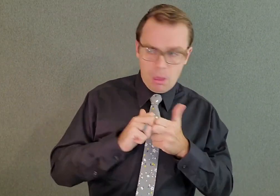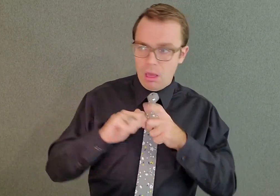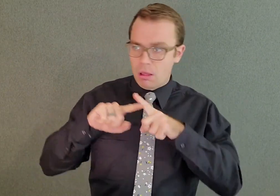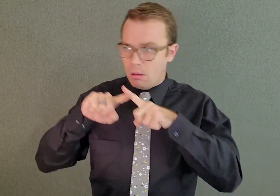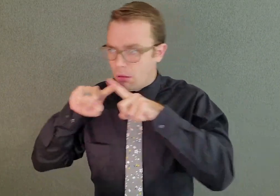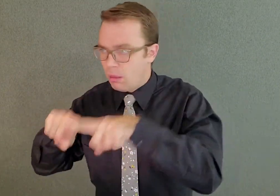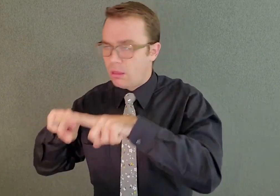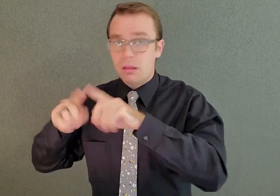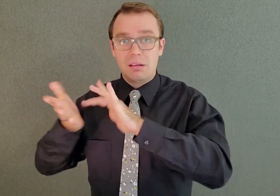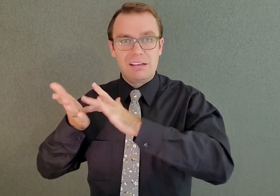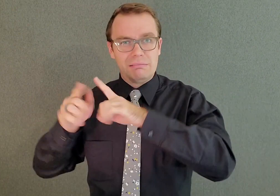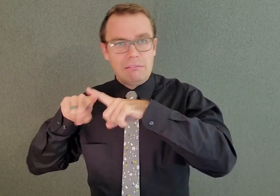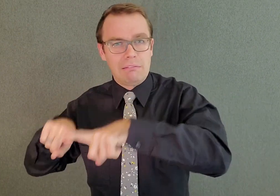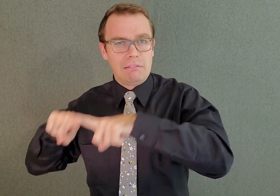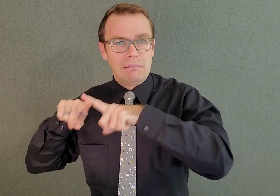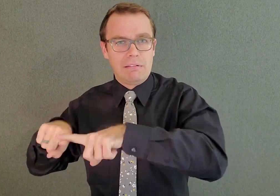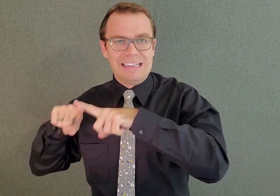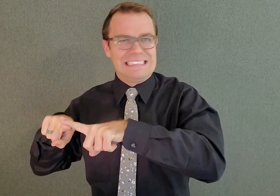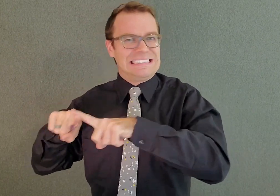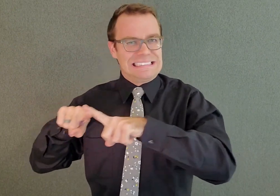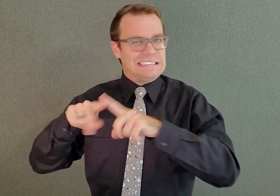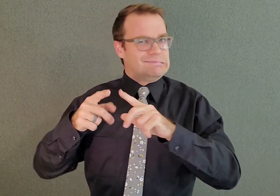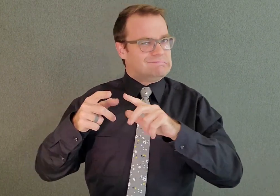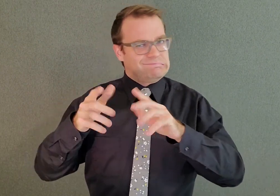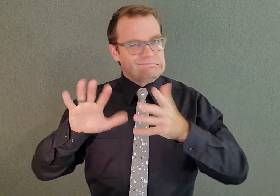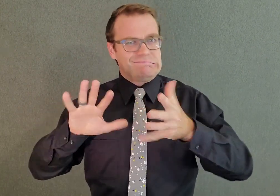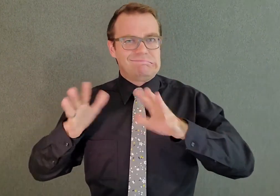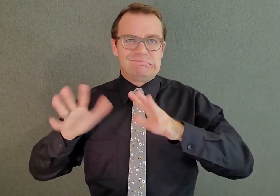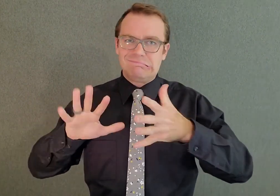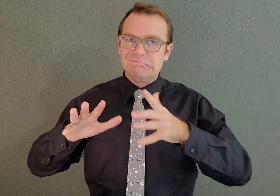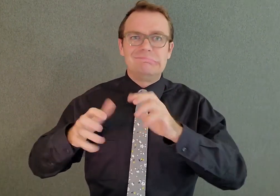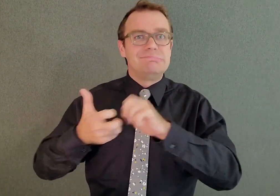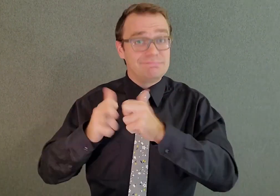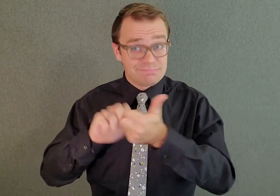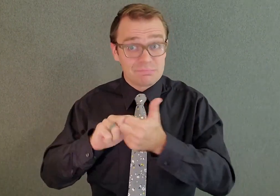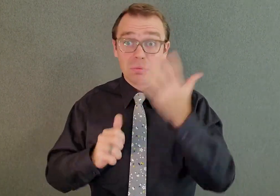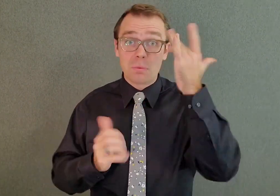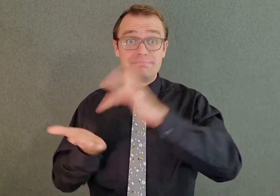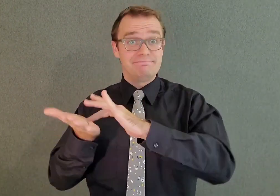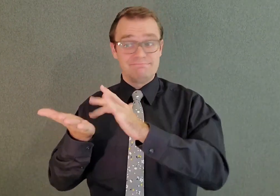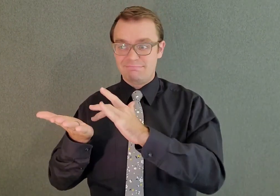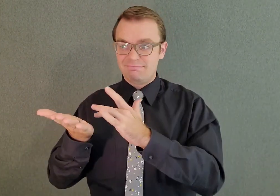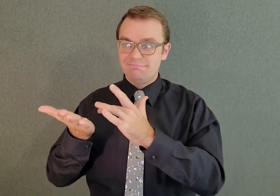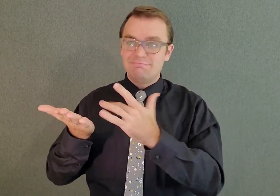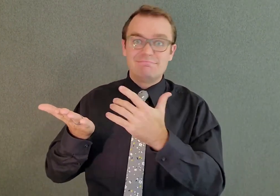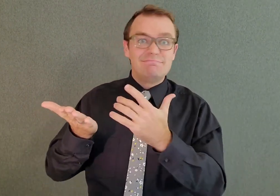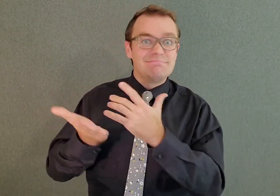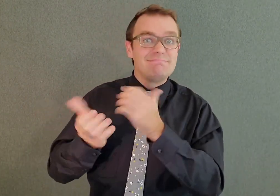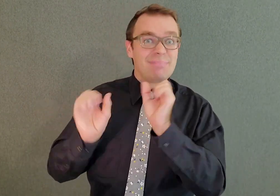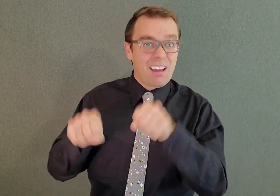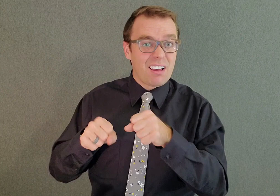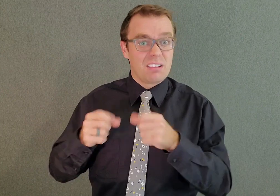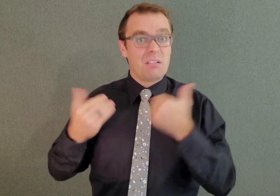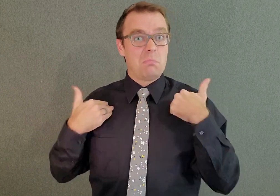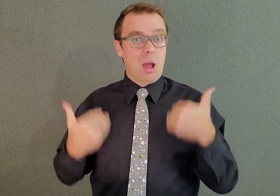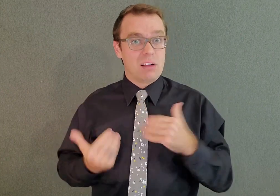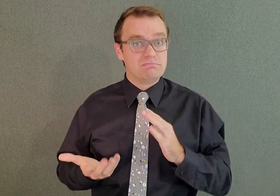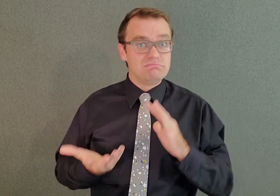issues is problematic. Medications and medical procedures carry a degree of risk, not to mention side effects